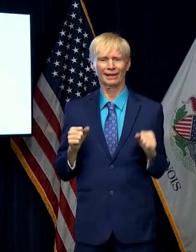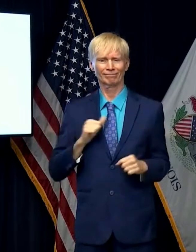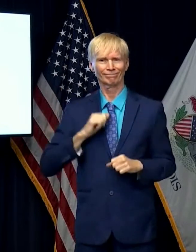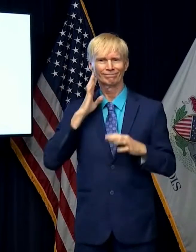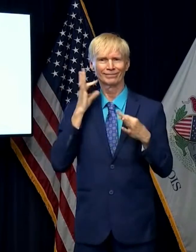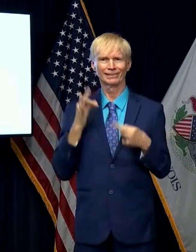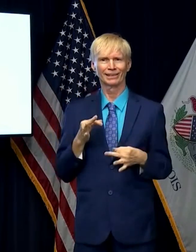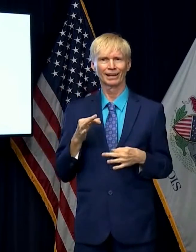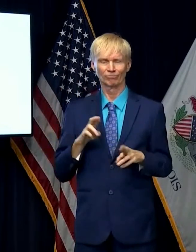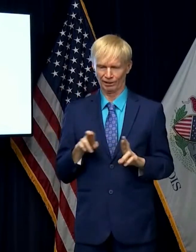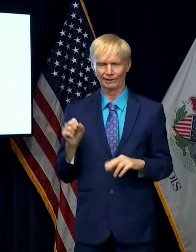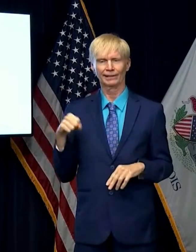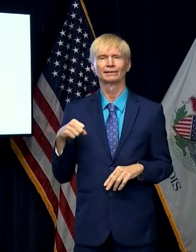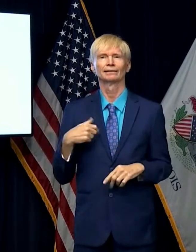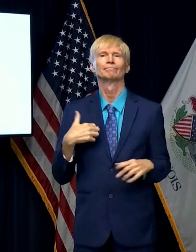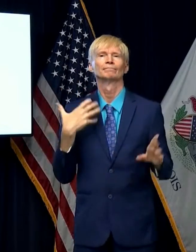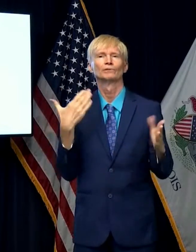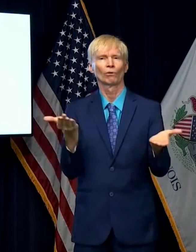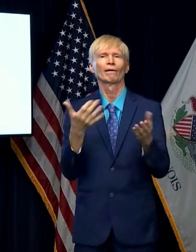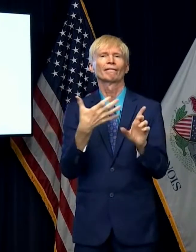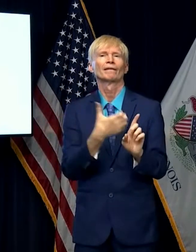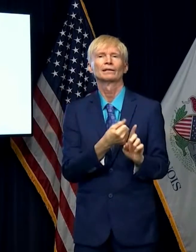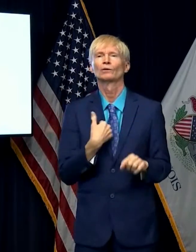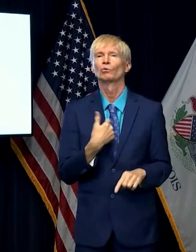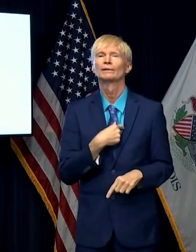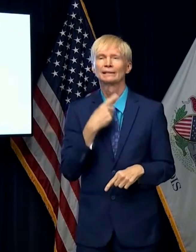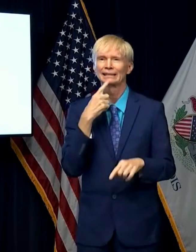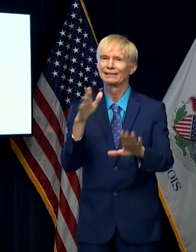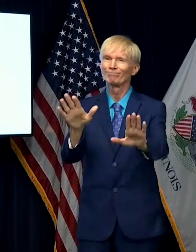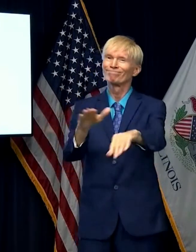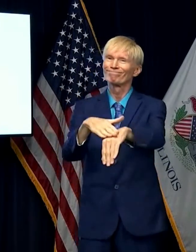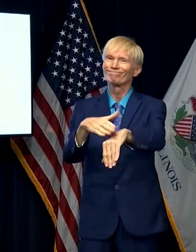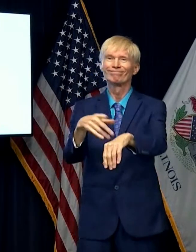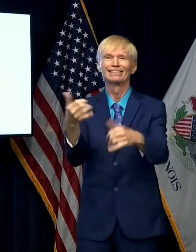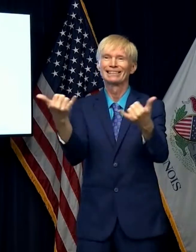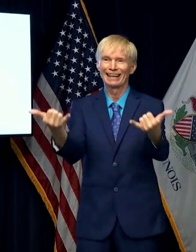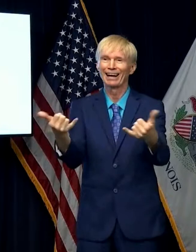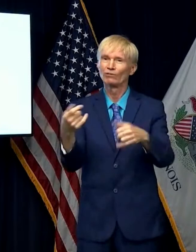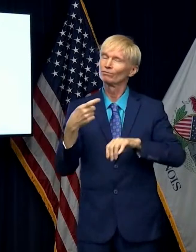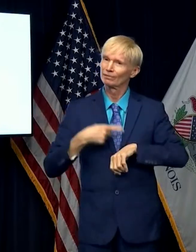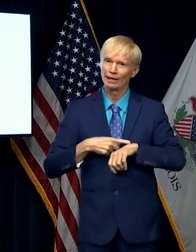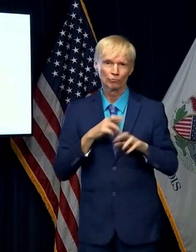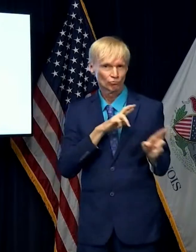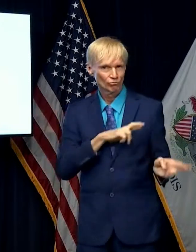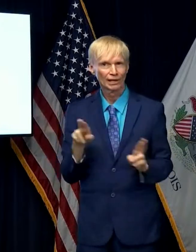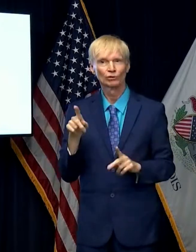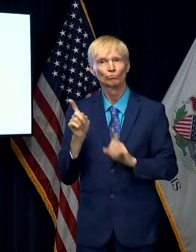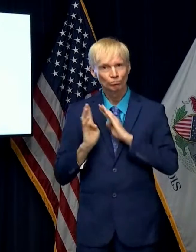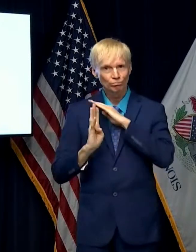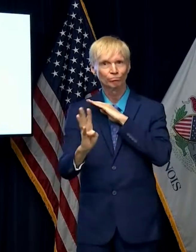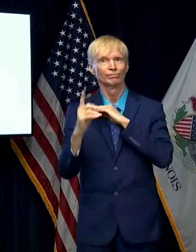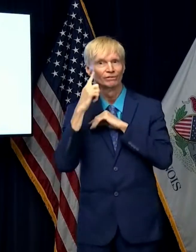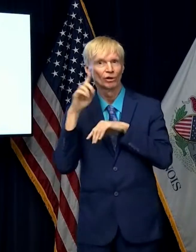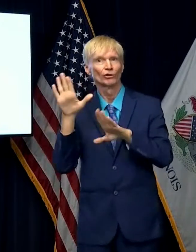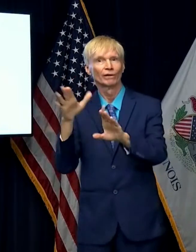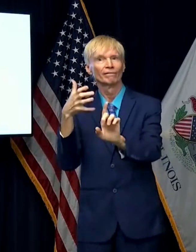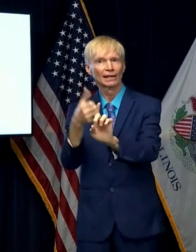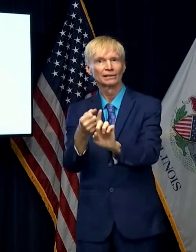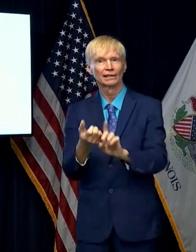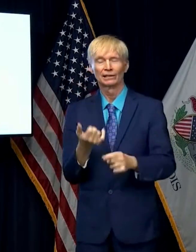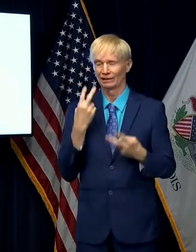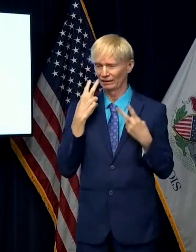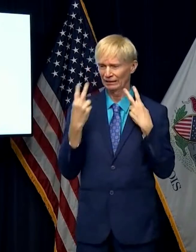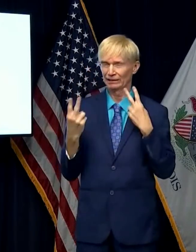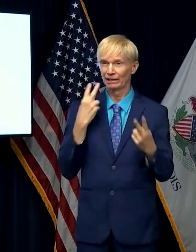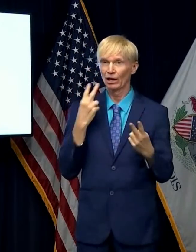go get vaccinated. We're trying to tell them it's time to do that. And we think that many people will. You've seen a